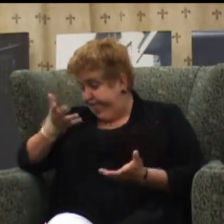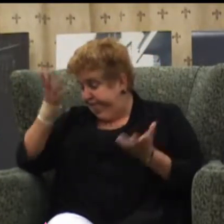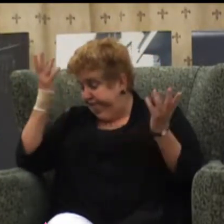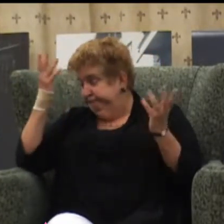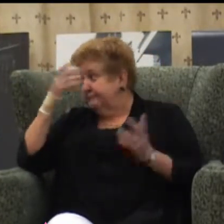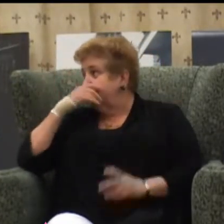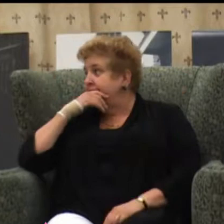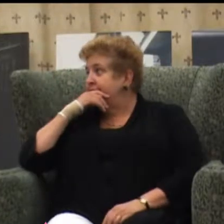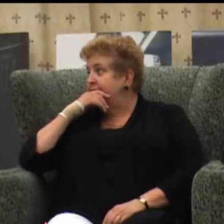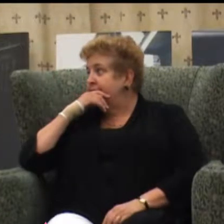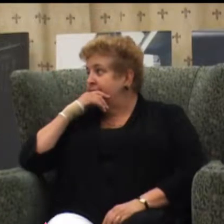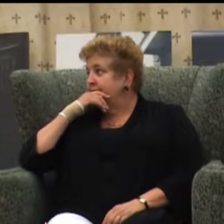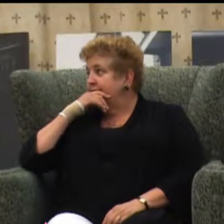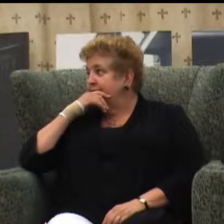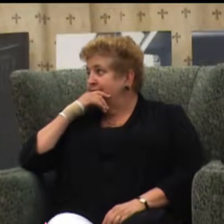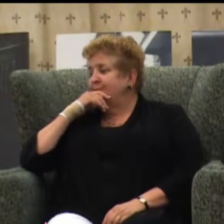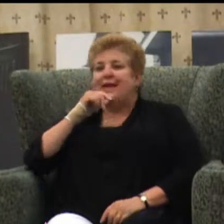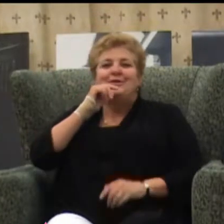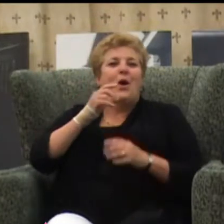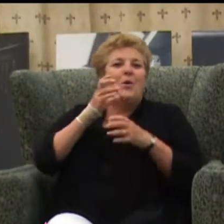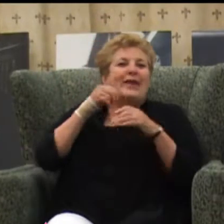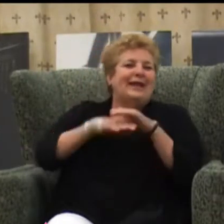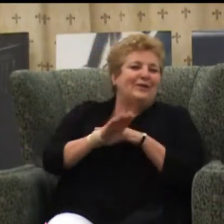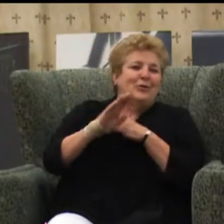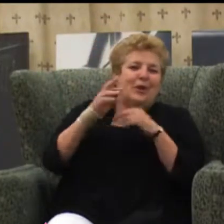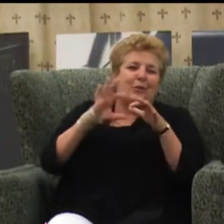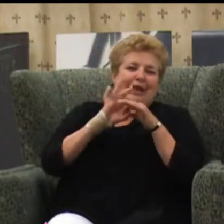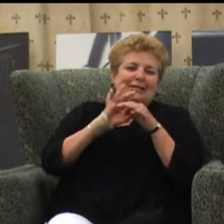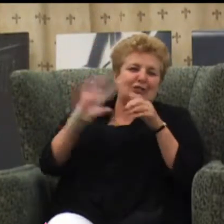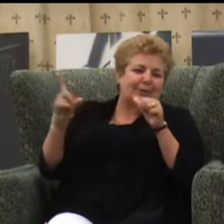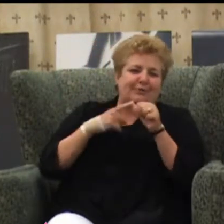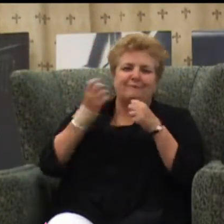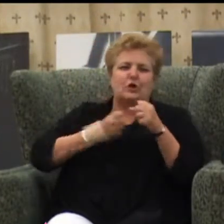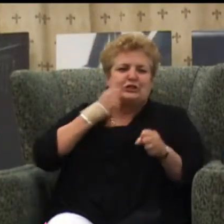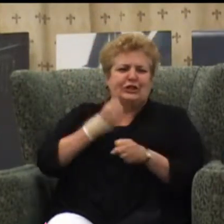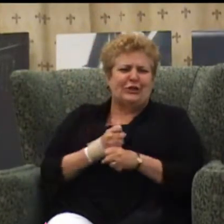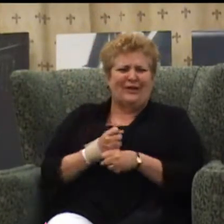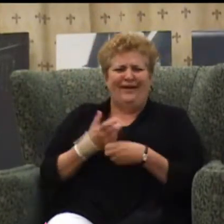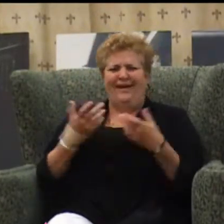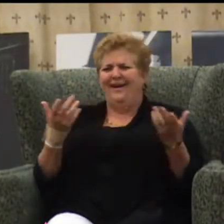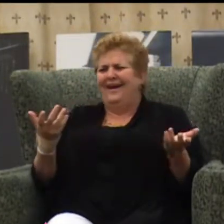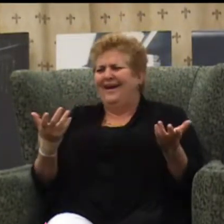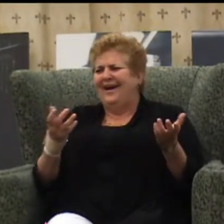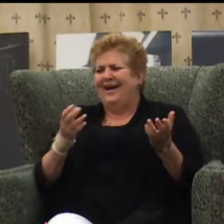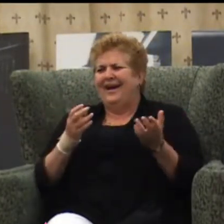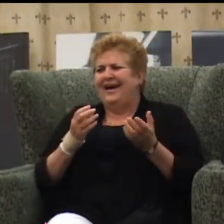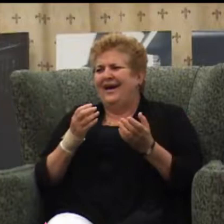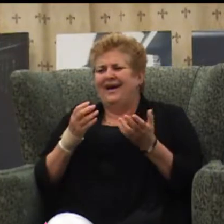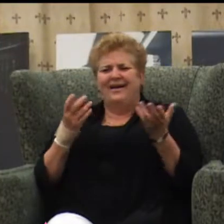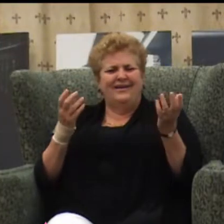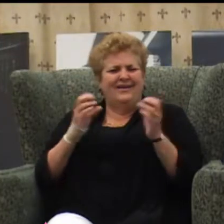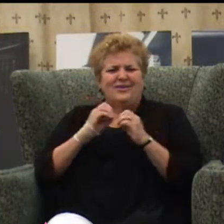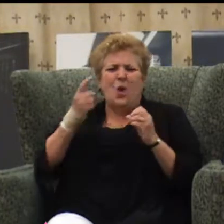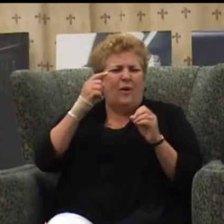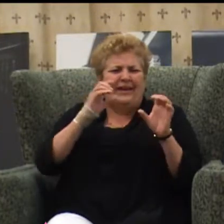How about don't get in a relationship in your first year? That's a good one. No one knows if that works. No one's ever done it.